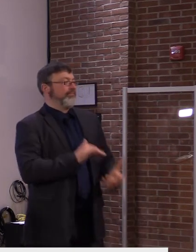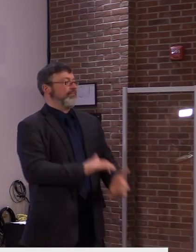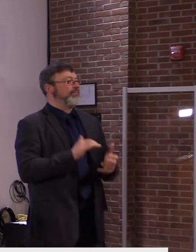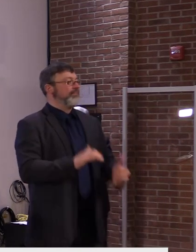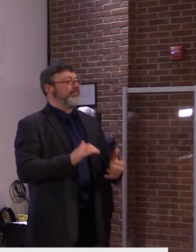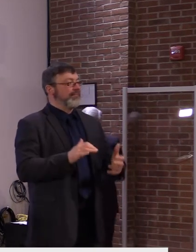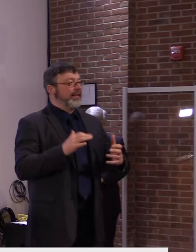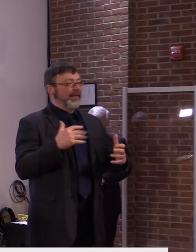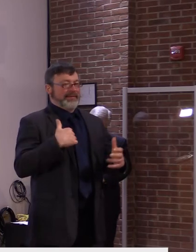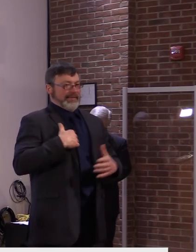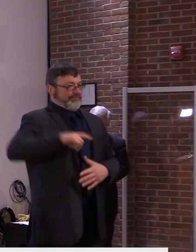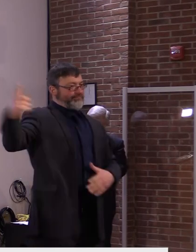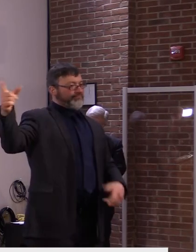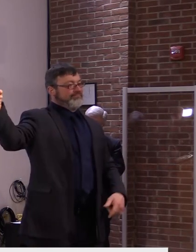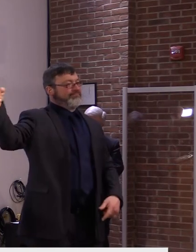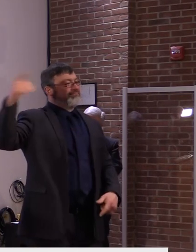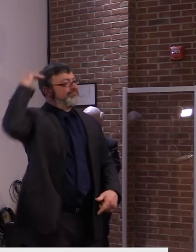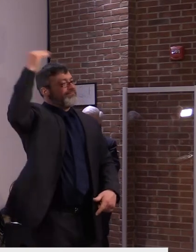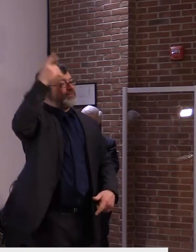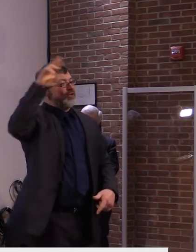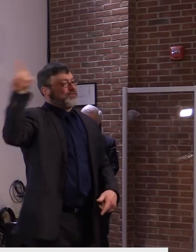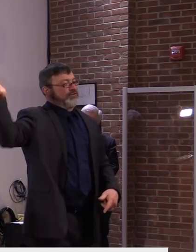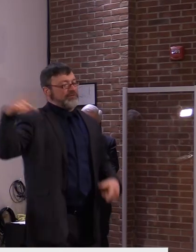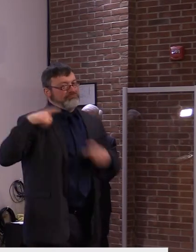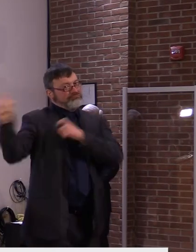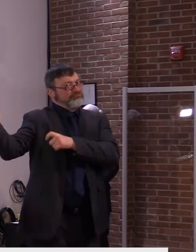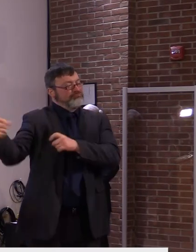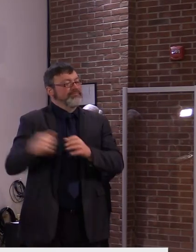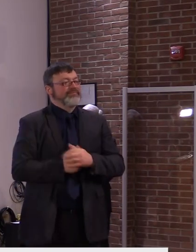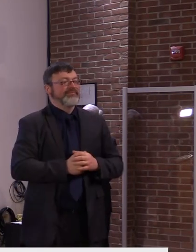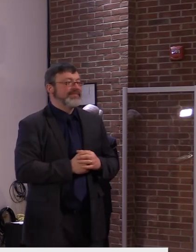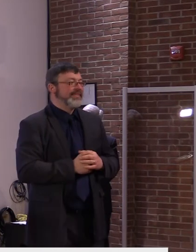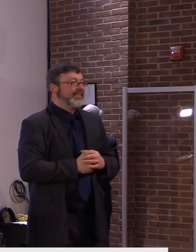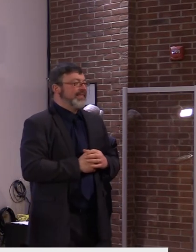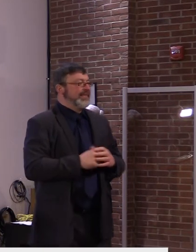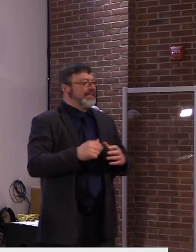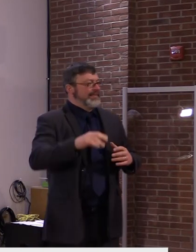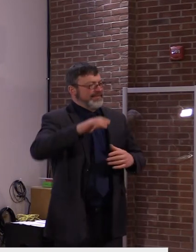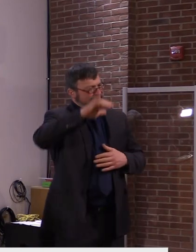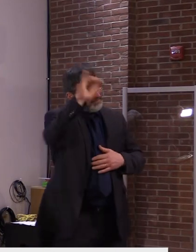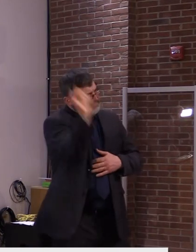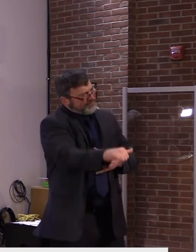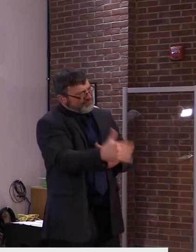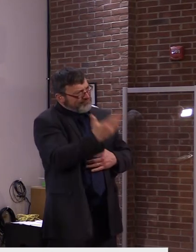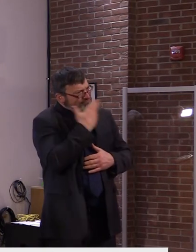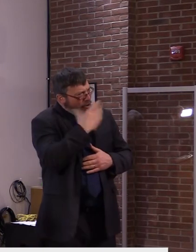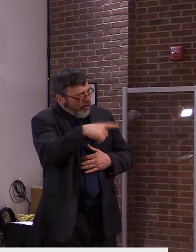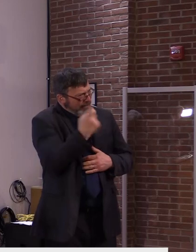And this questioner is a fourth grader. Have they been